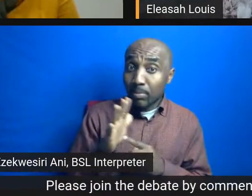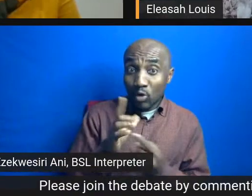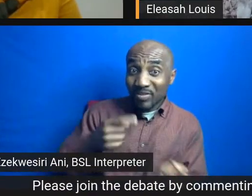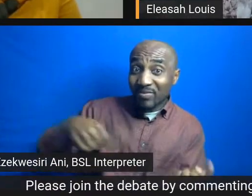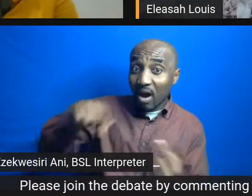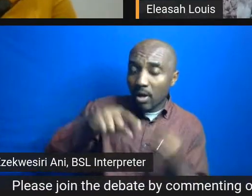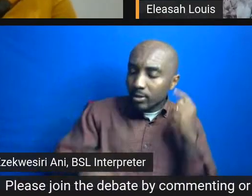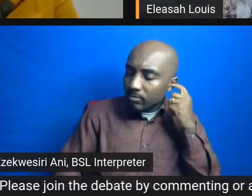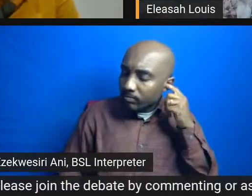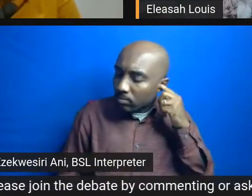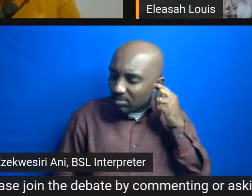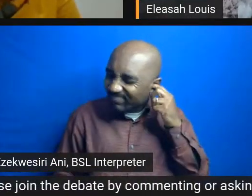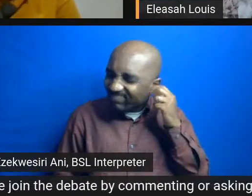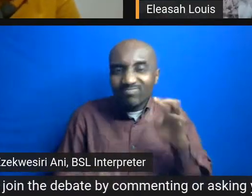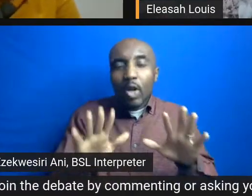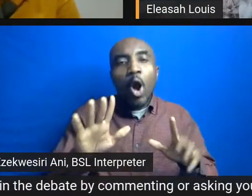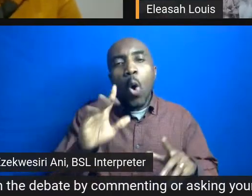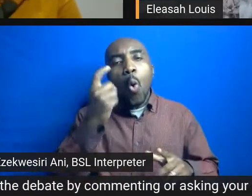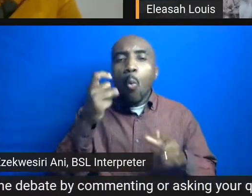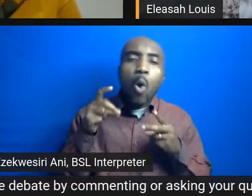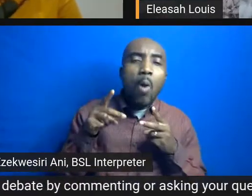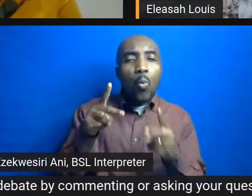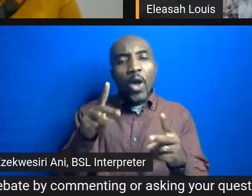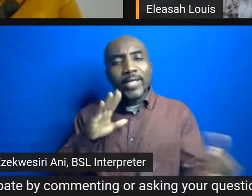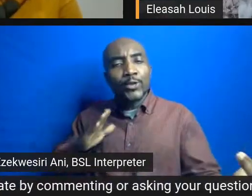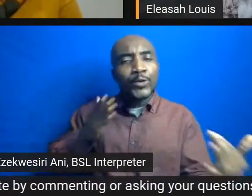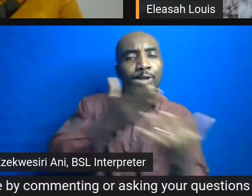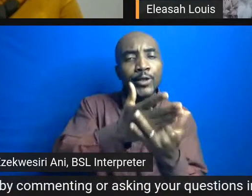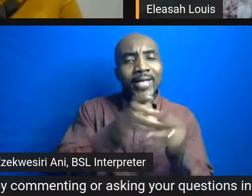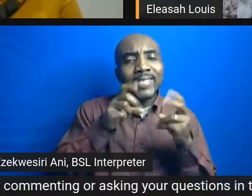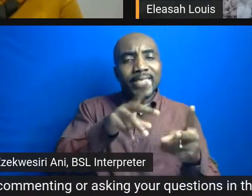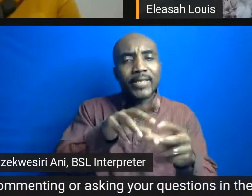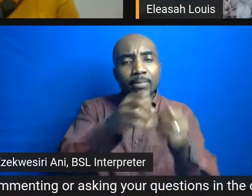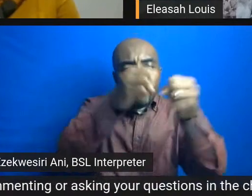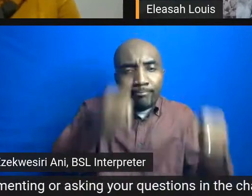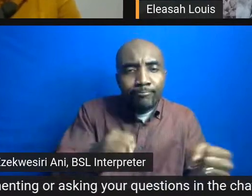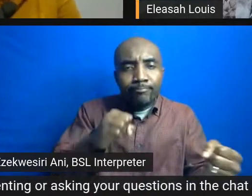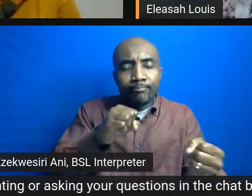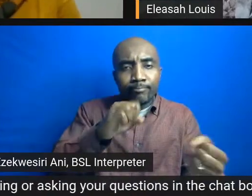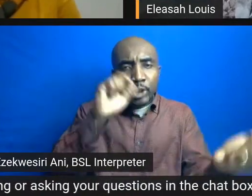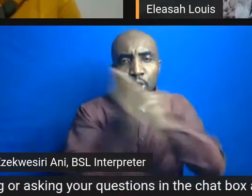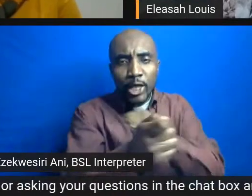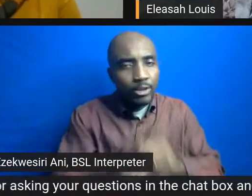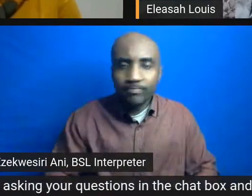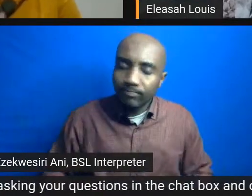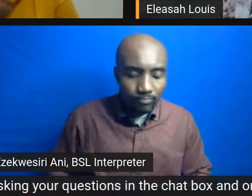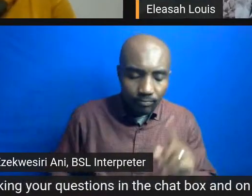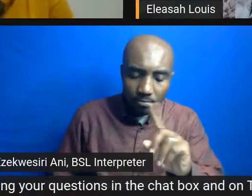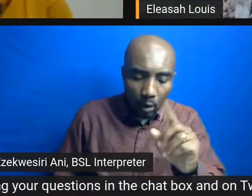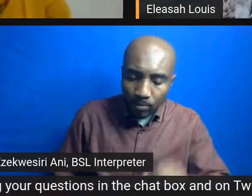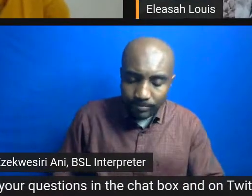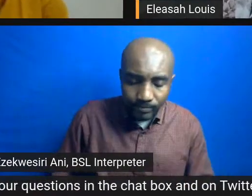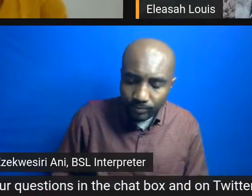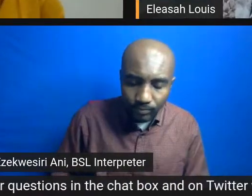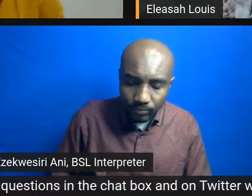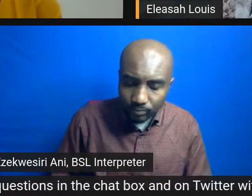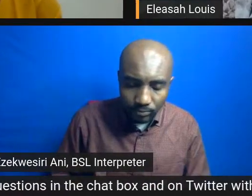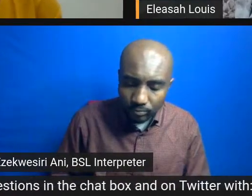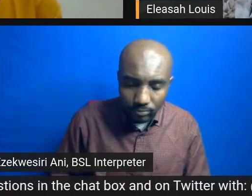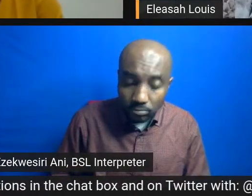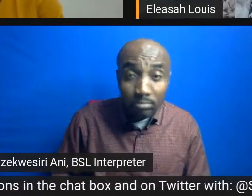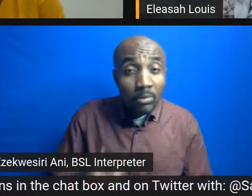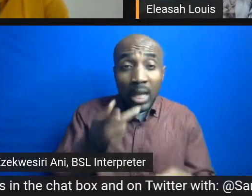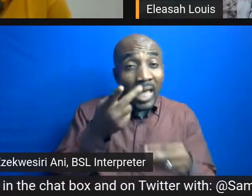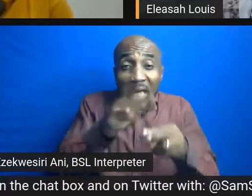only one way of disrupting these norms. And because otherwise, not everybody will be able to get